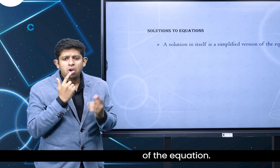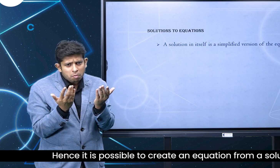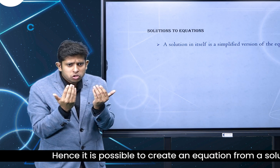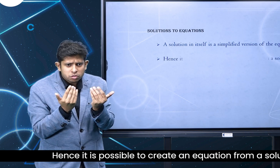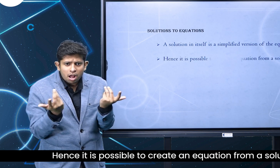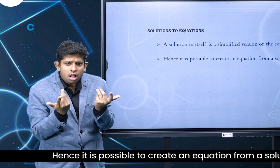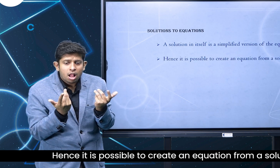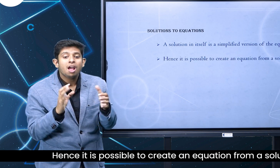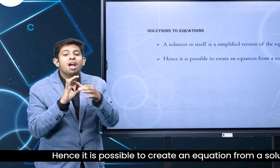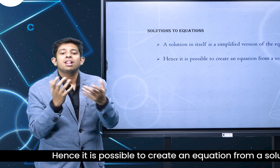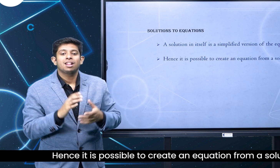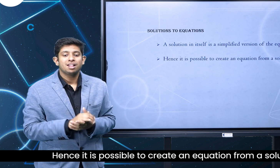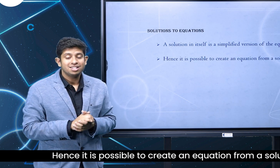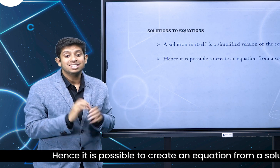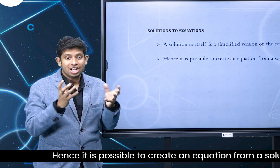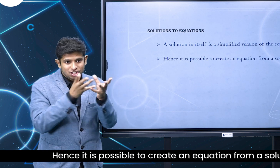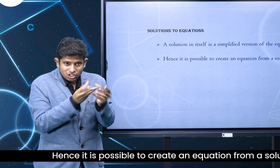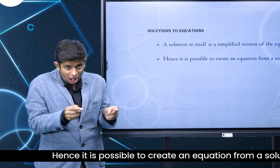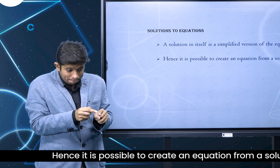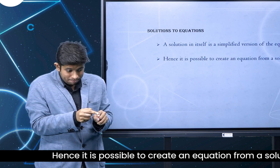Hence, it is possible to create an equation from a solution.